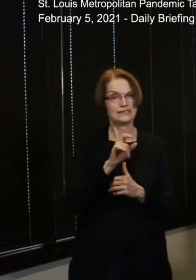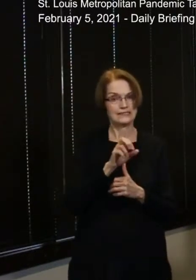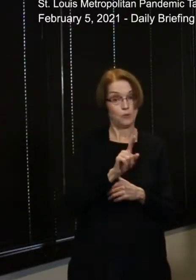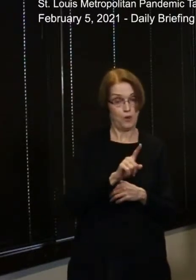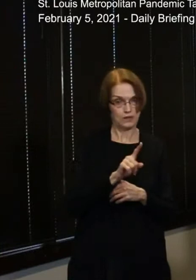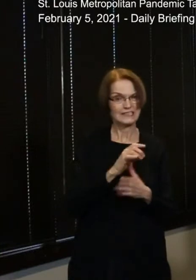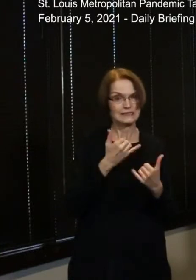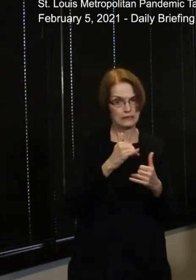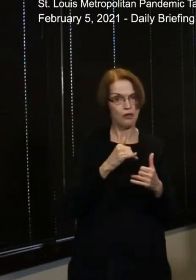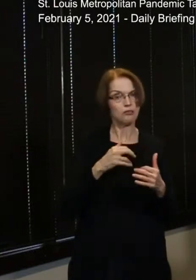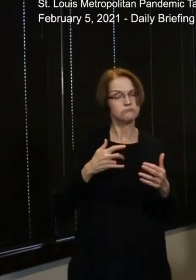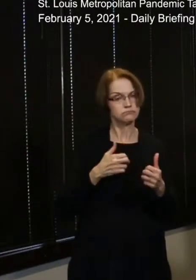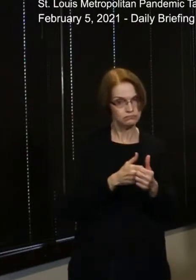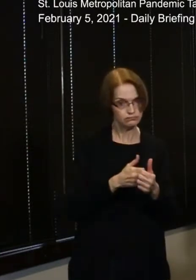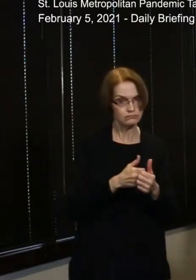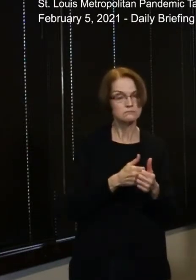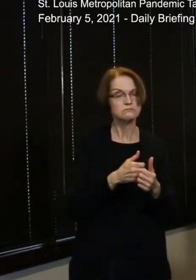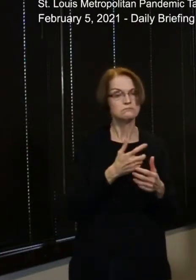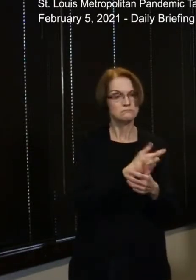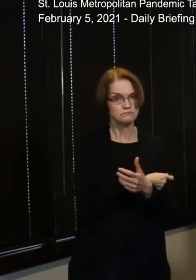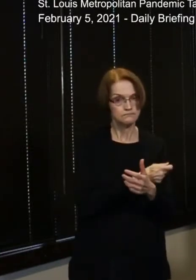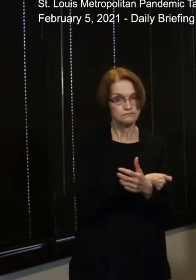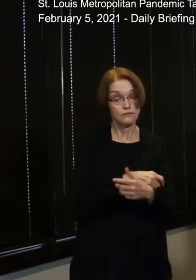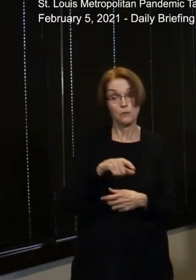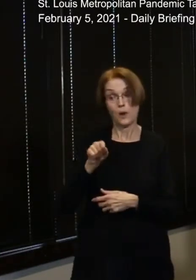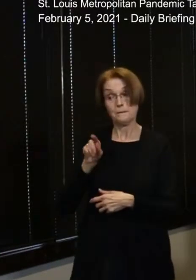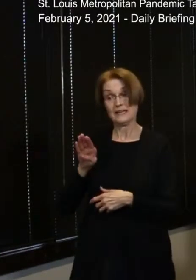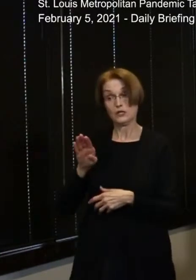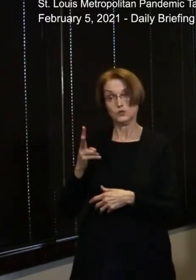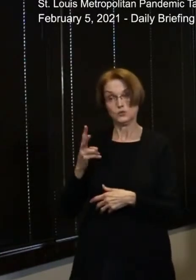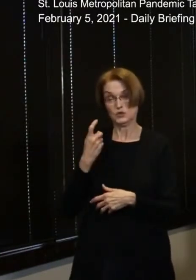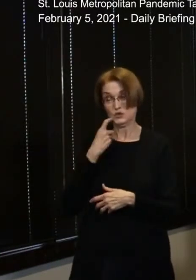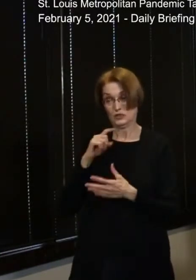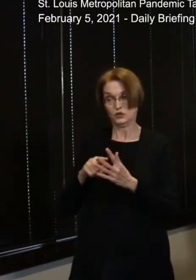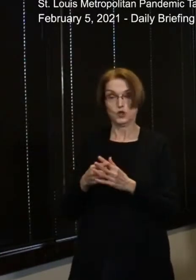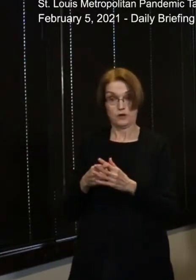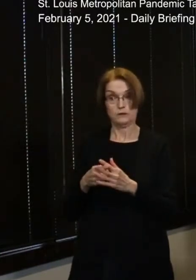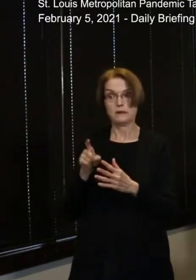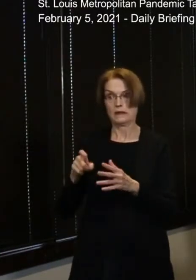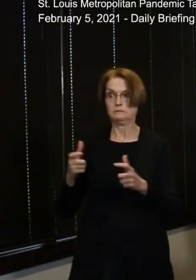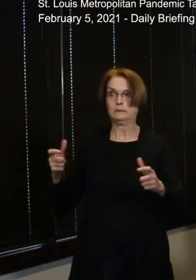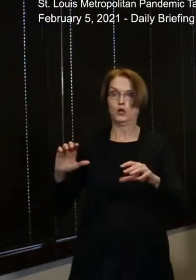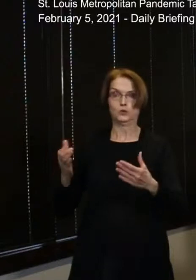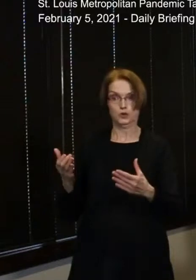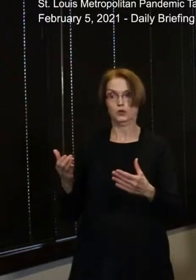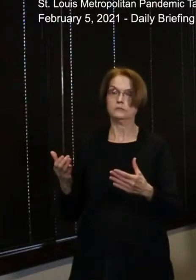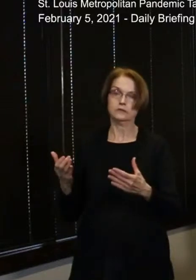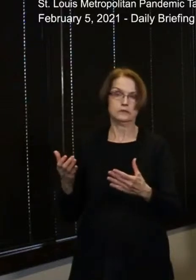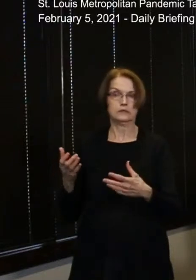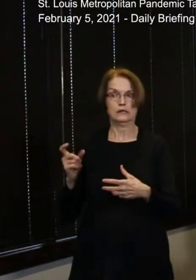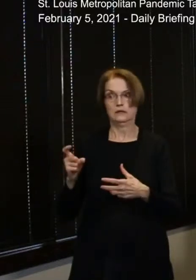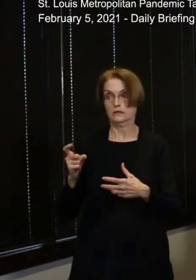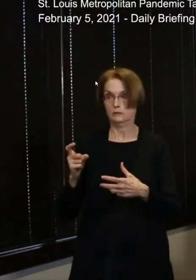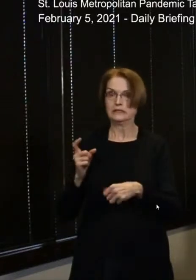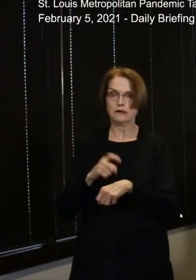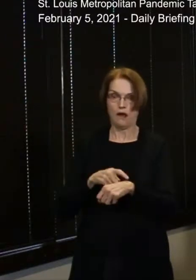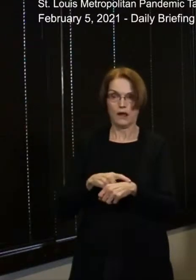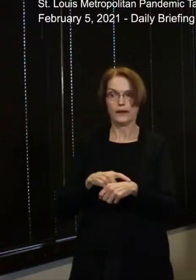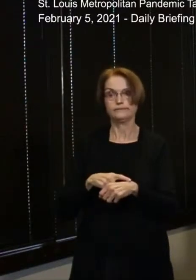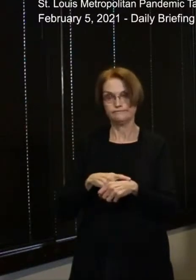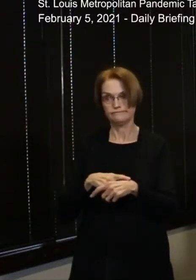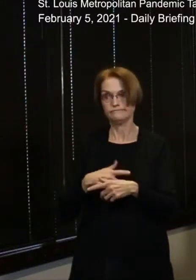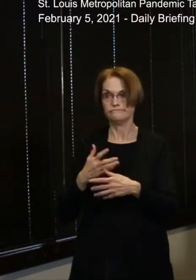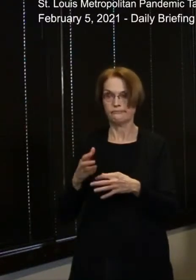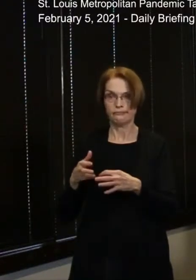and starting that 1B2, but it'll take us a while to get through that 1B2 unless vaccine production picks up.